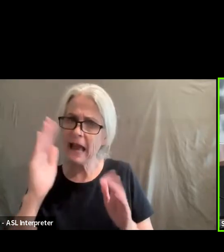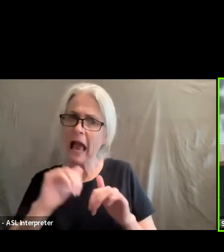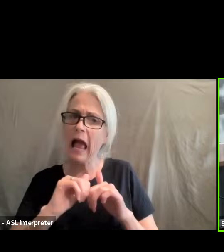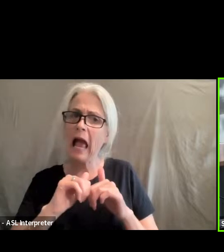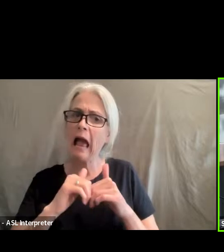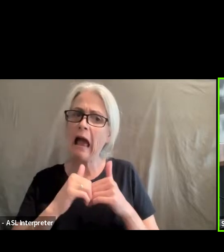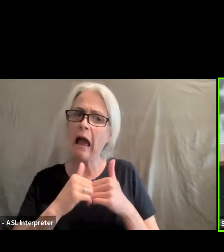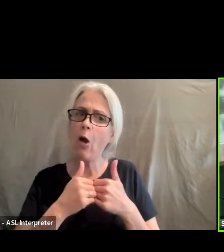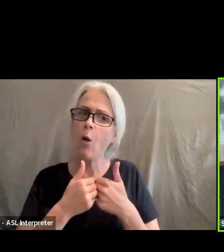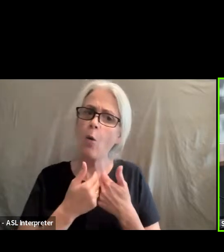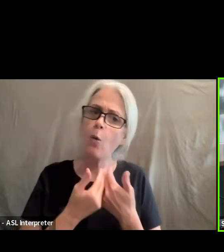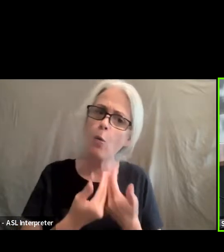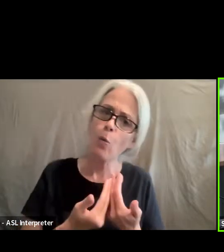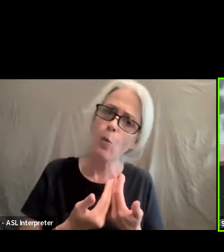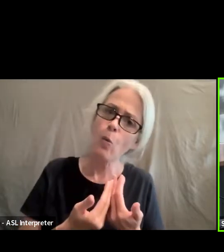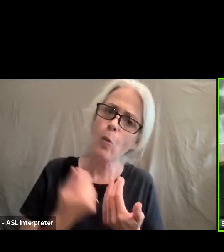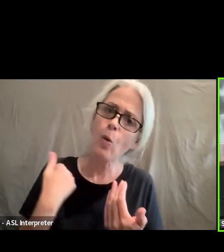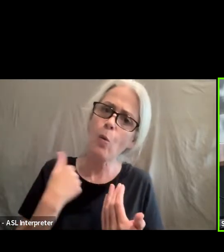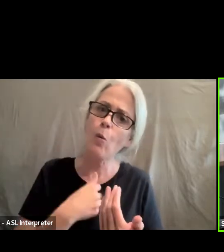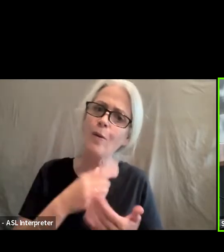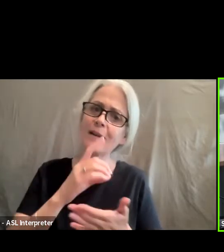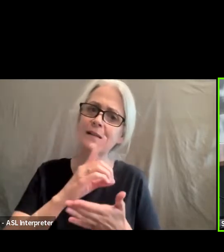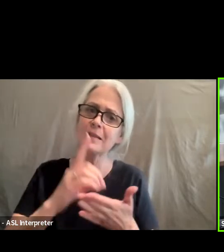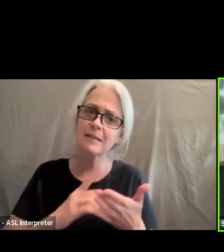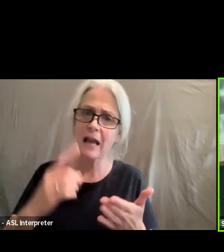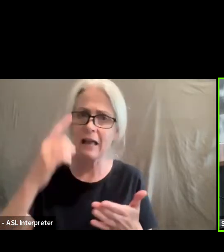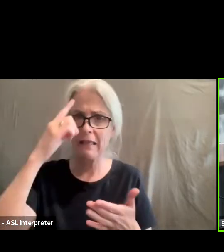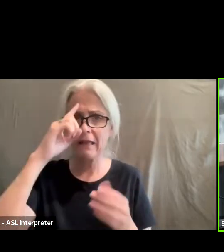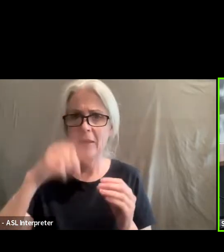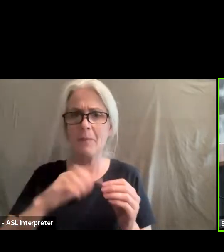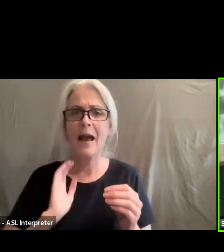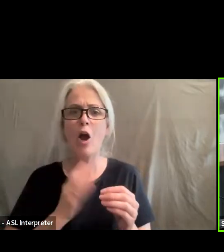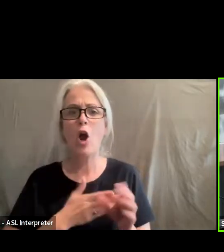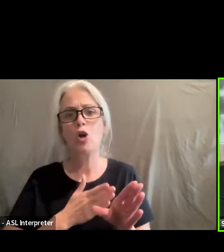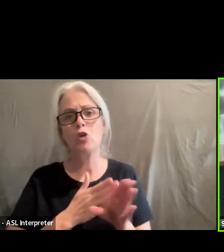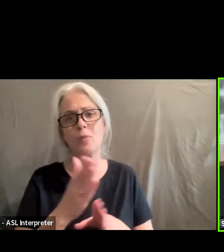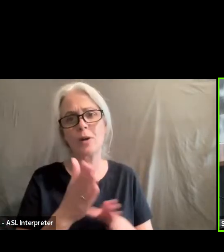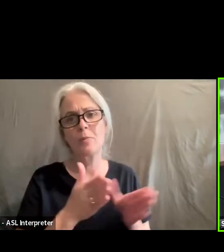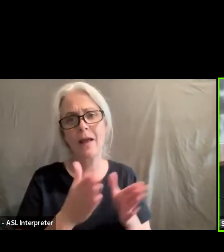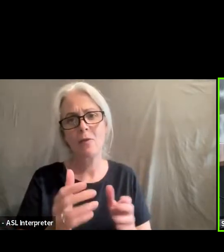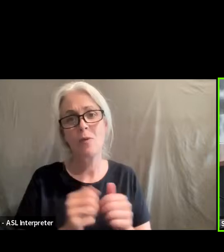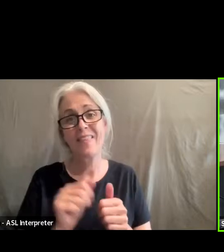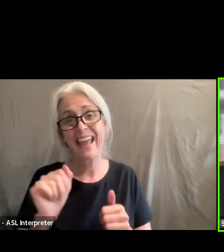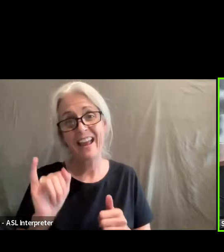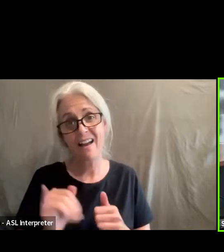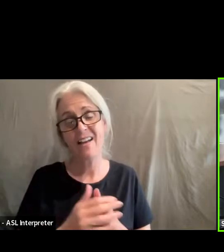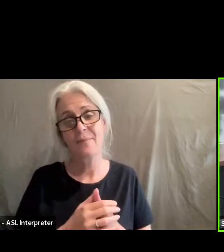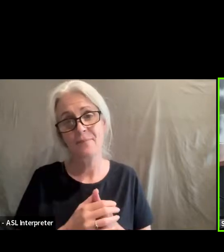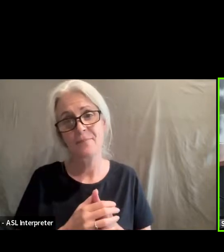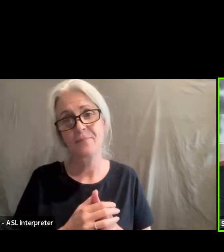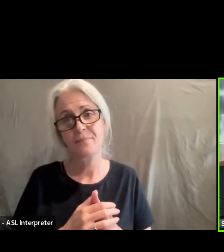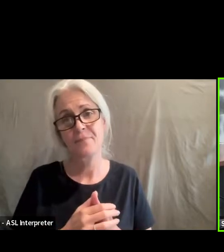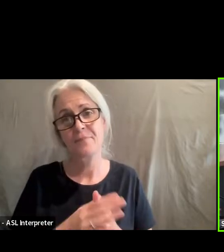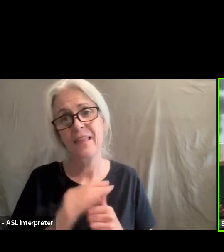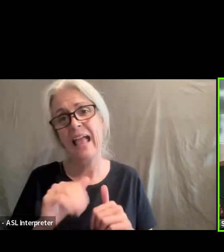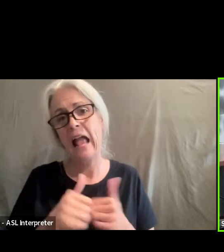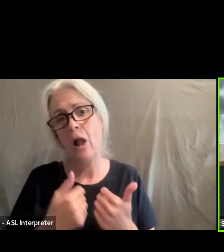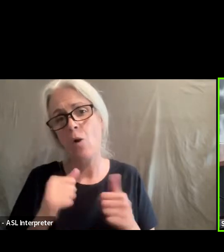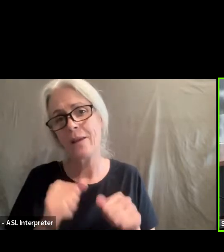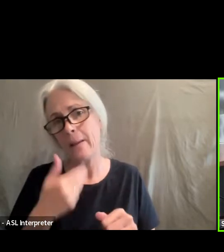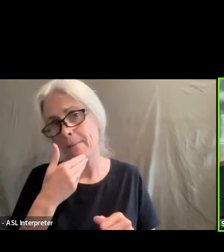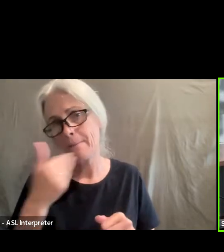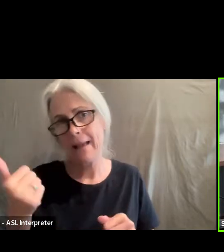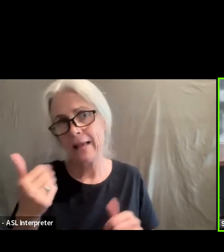how we design and think about our career pathways with AI in mind, and how we can